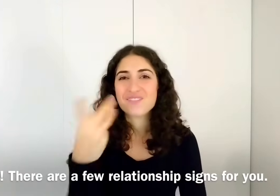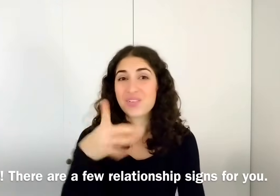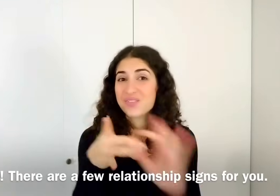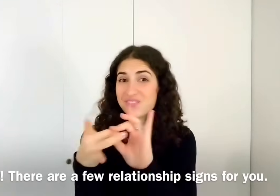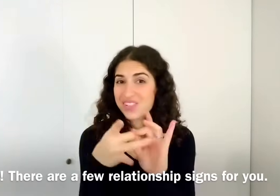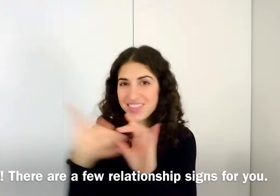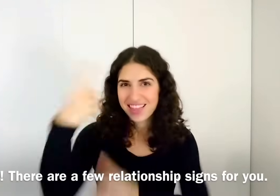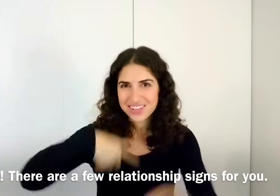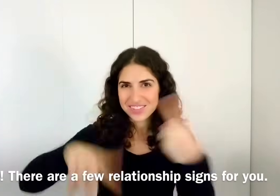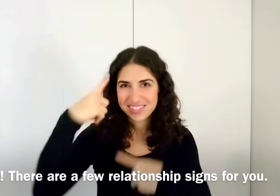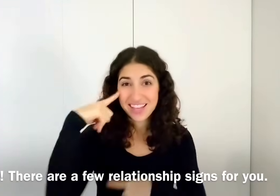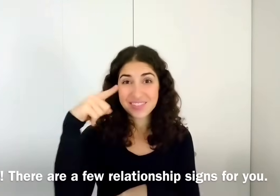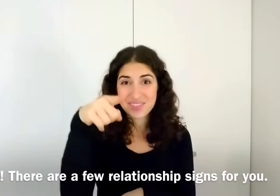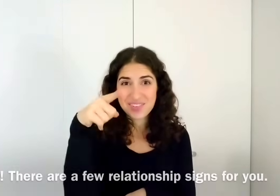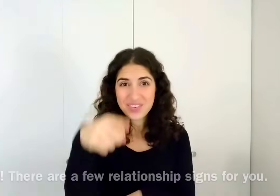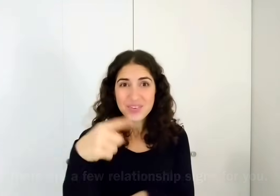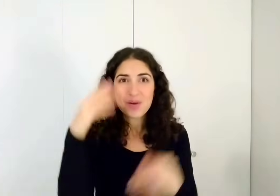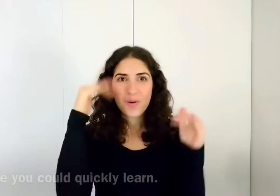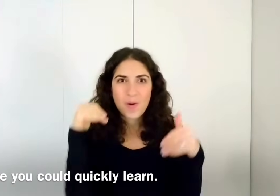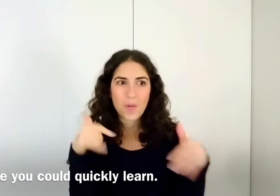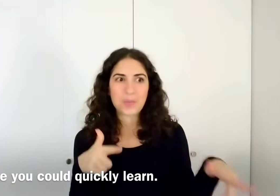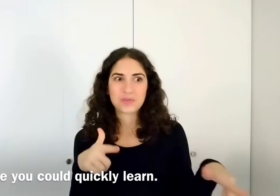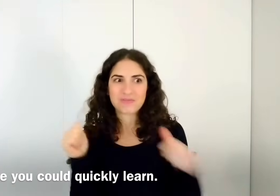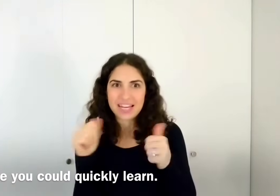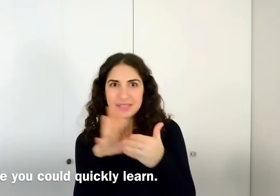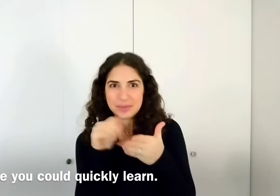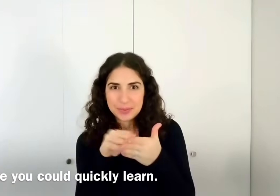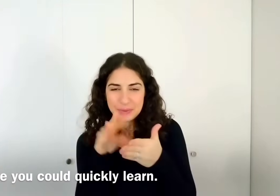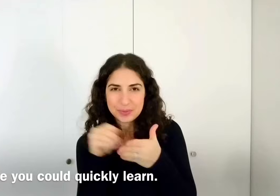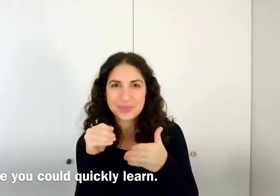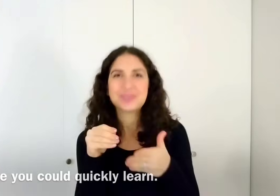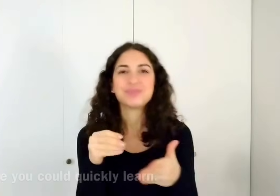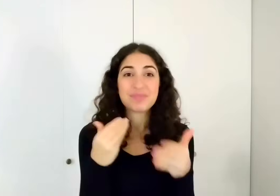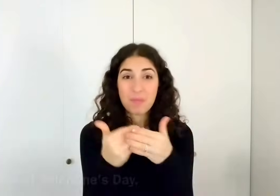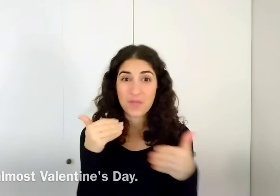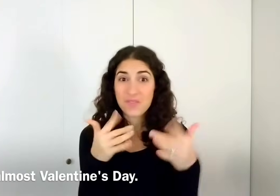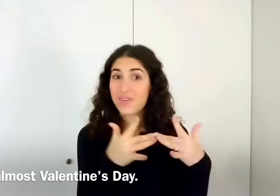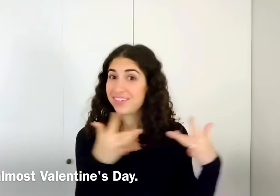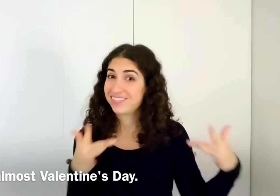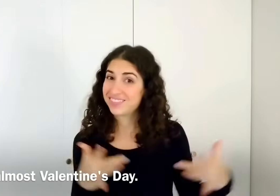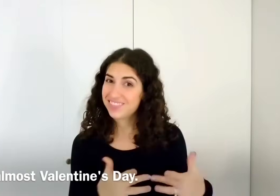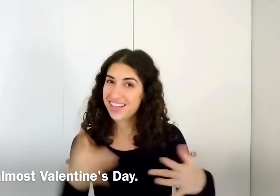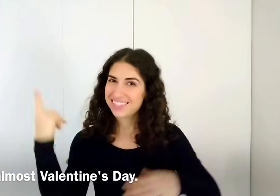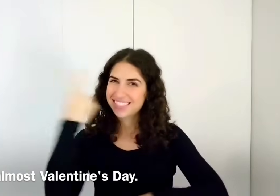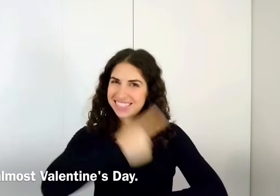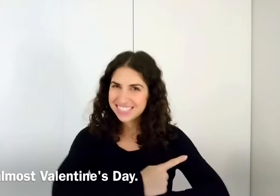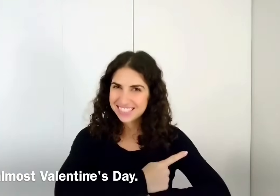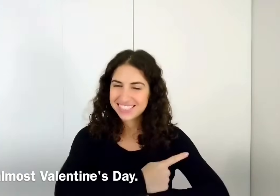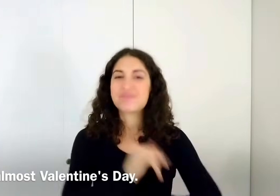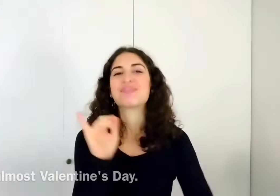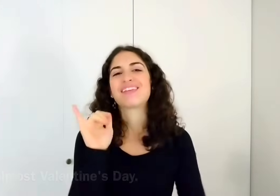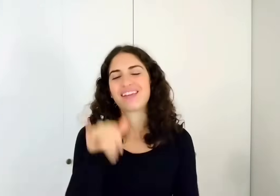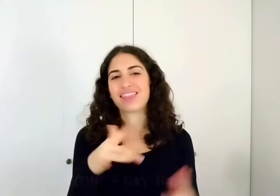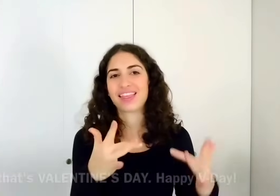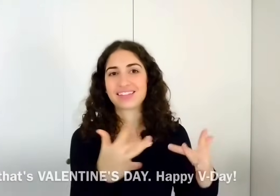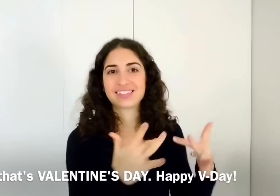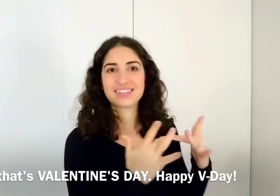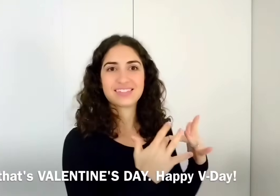All right, so there's a few signs related to relationships for you. I hope that you could quickly learn some. I had Valentine's Day, and that's